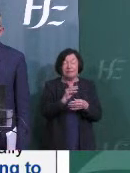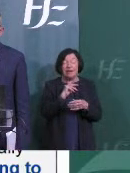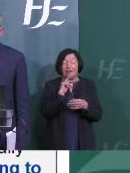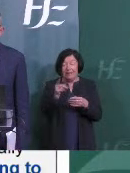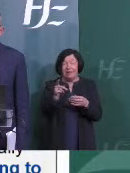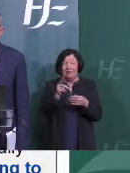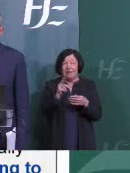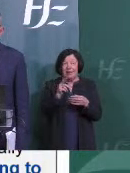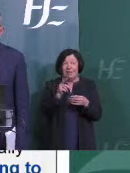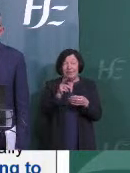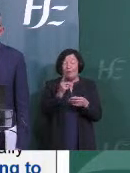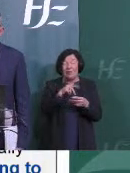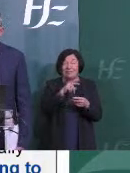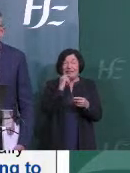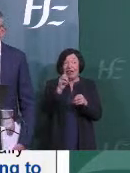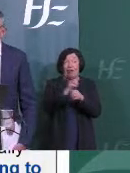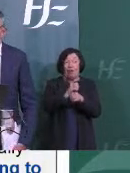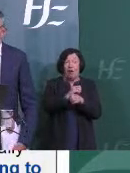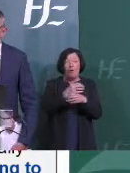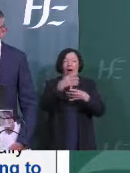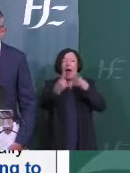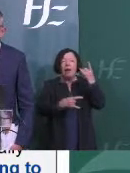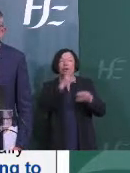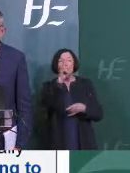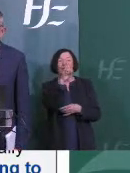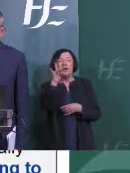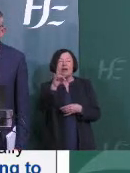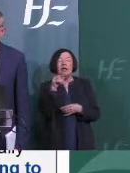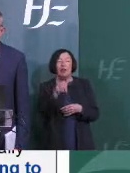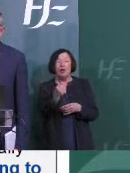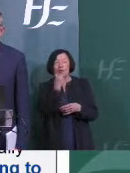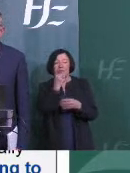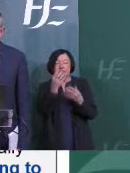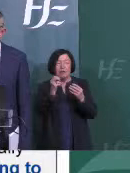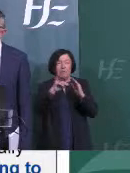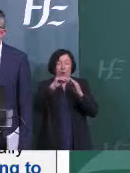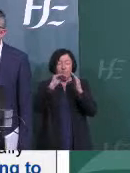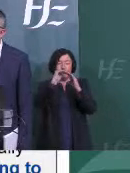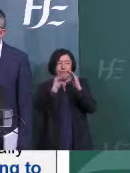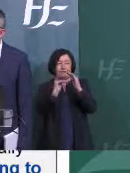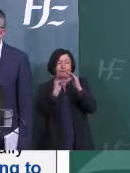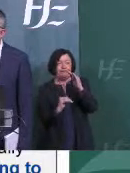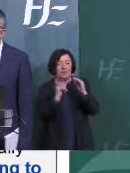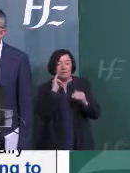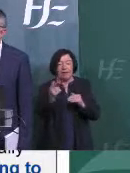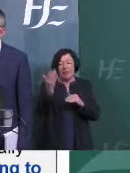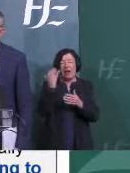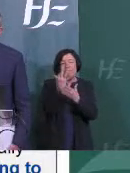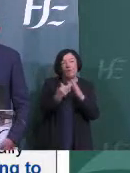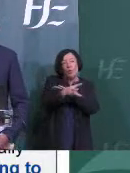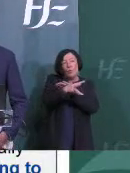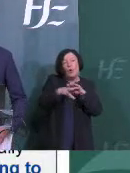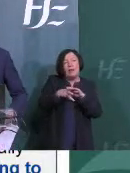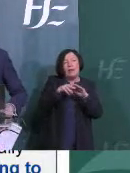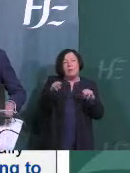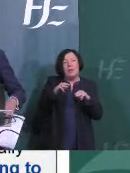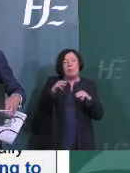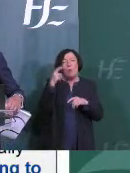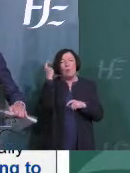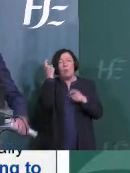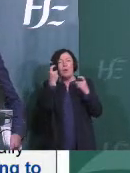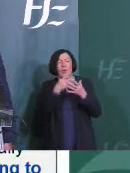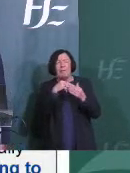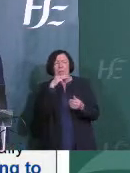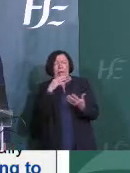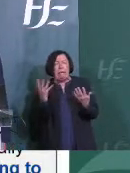understated. What's happening in the UK? Cases starting to decline more. We saw a trend the past couple of weeks. People were wondering what